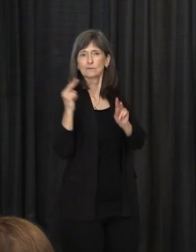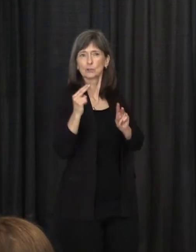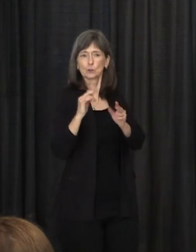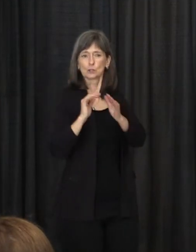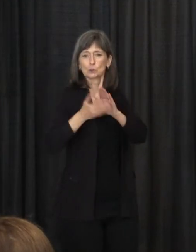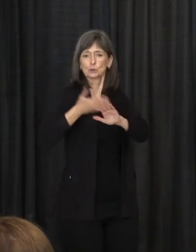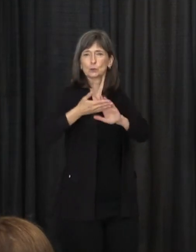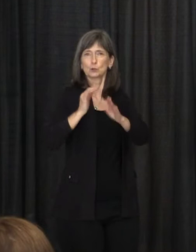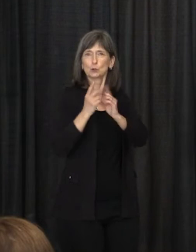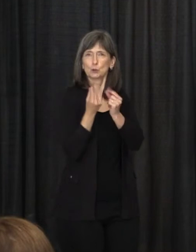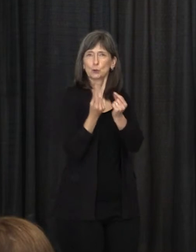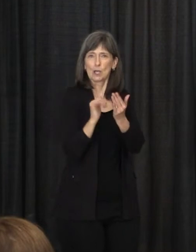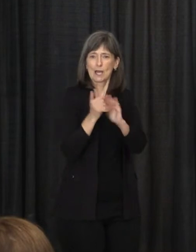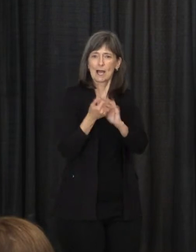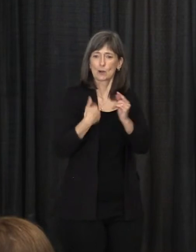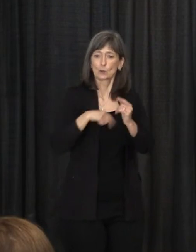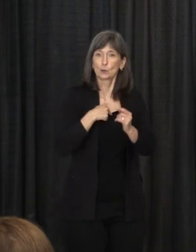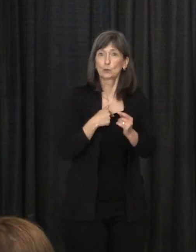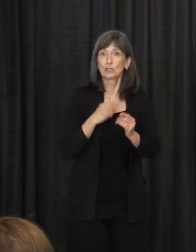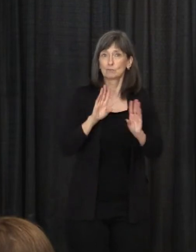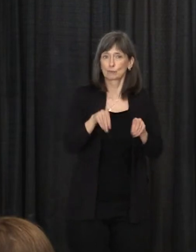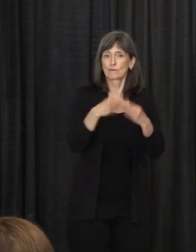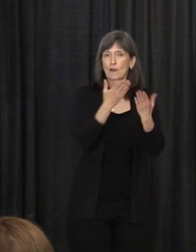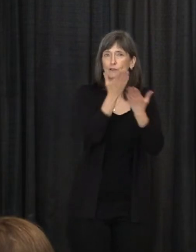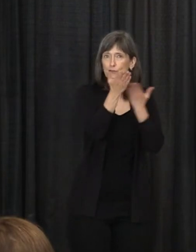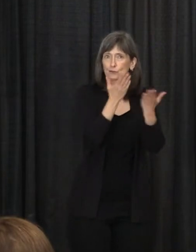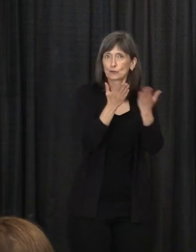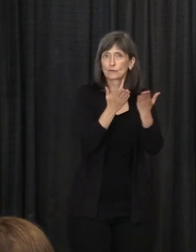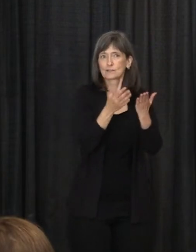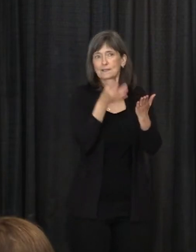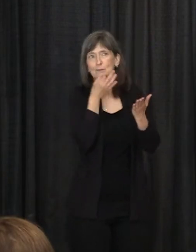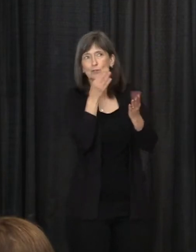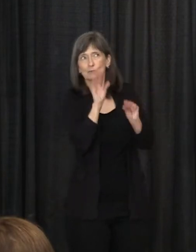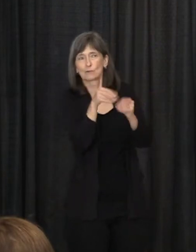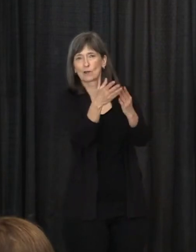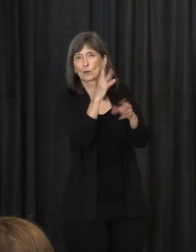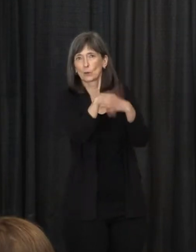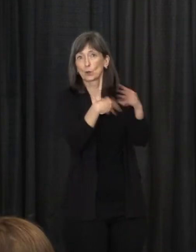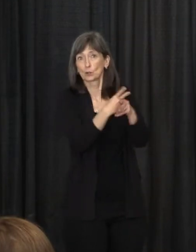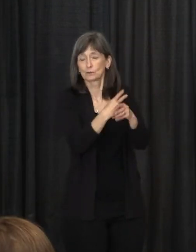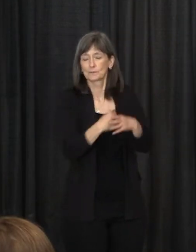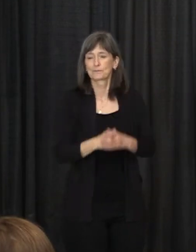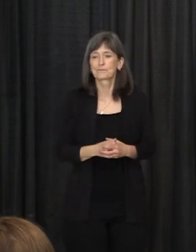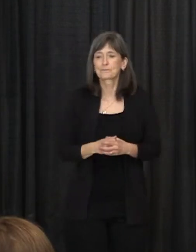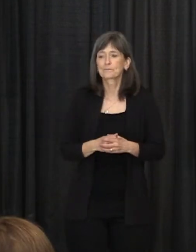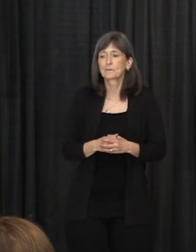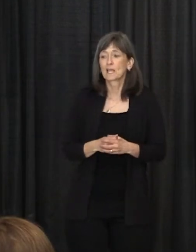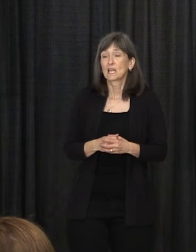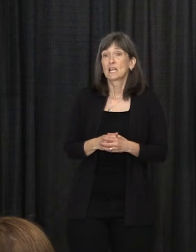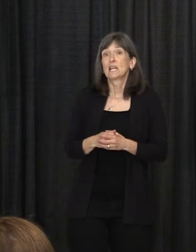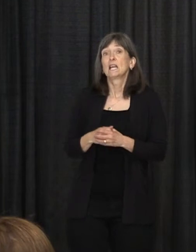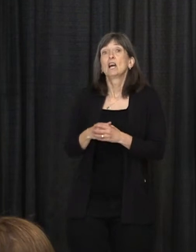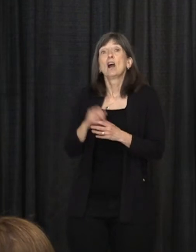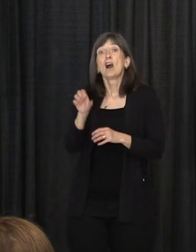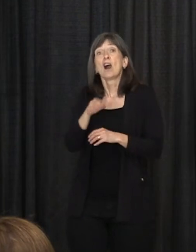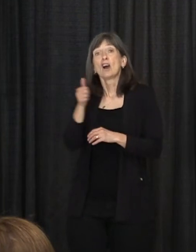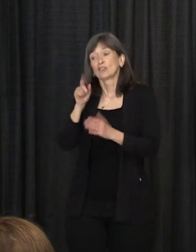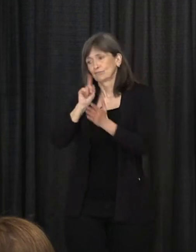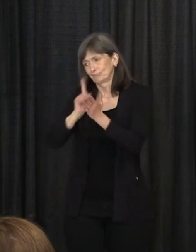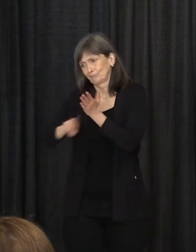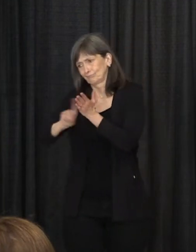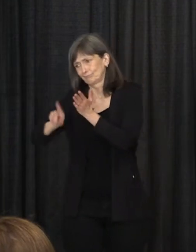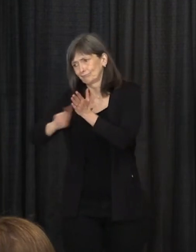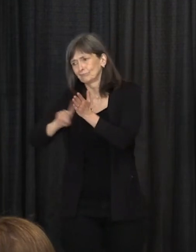our products and our services and our expertise to the world. If you look at independent studies that have been done, the expectation is